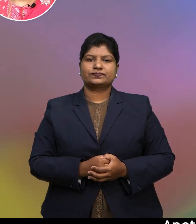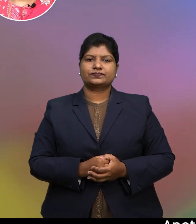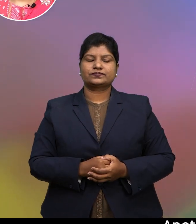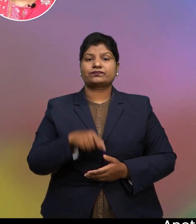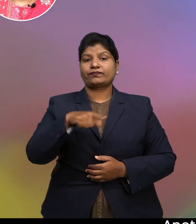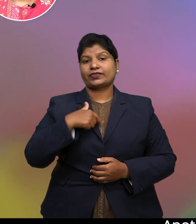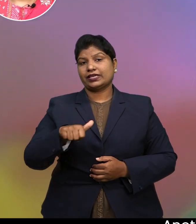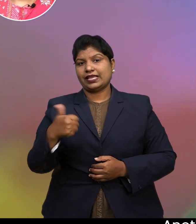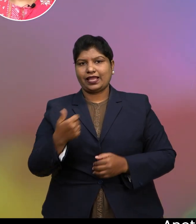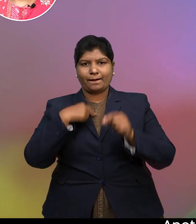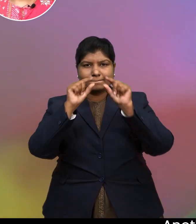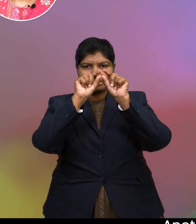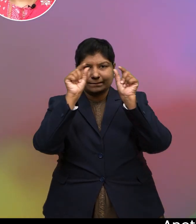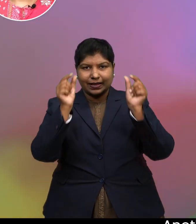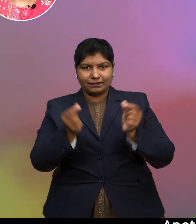Another membrane called